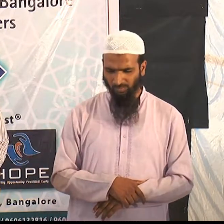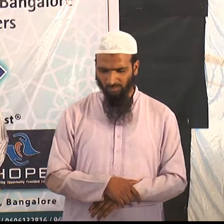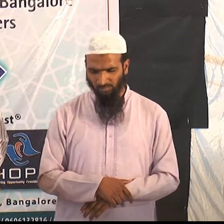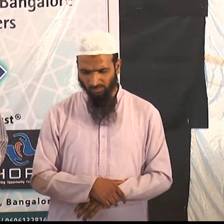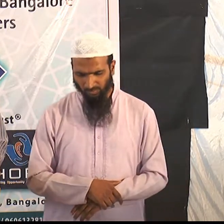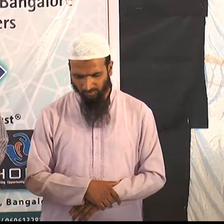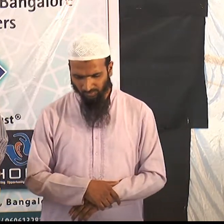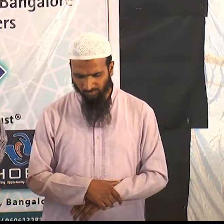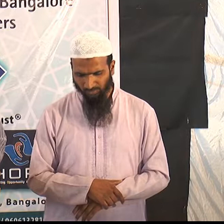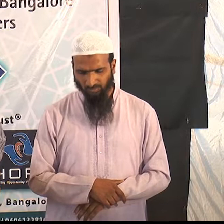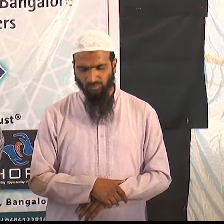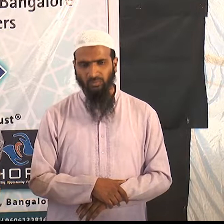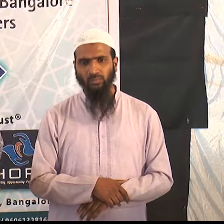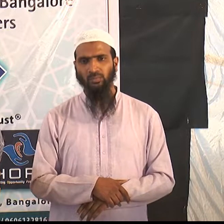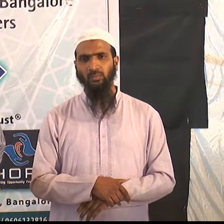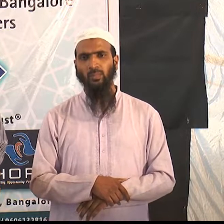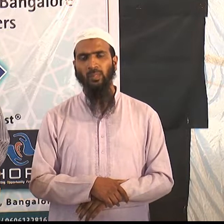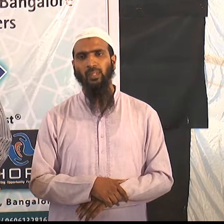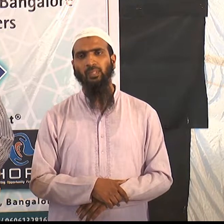When I look at this convergence,